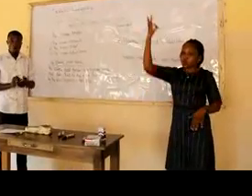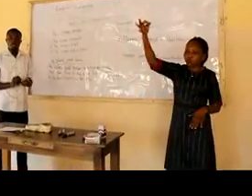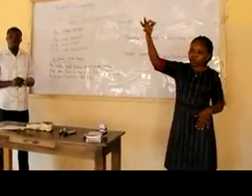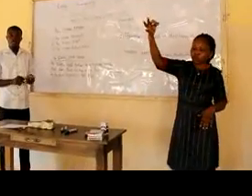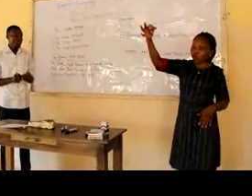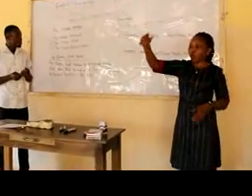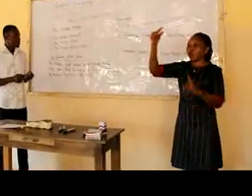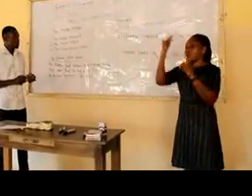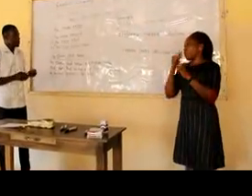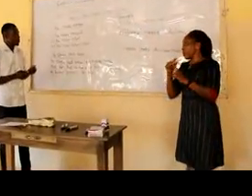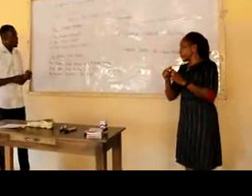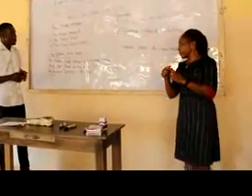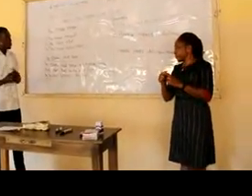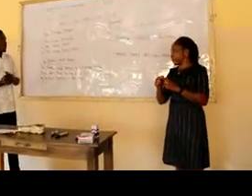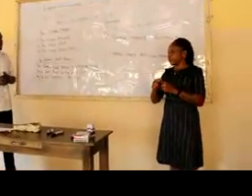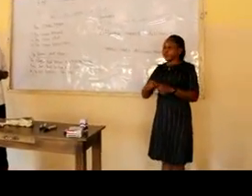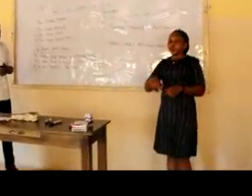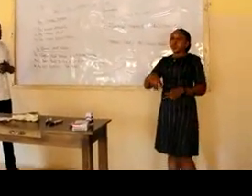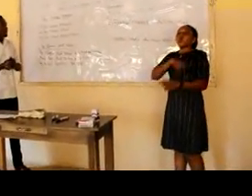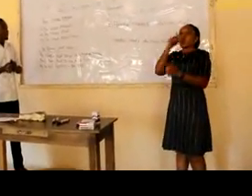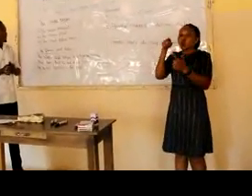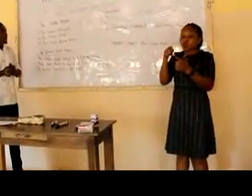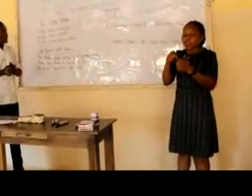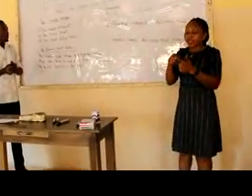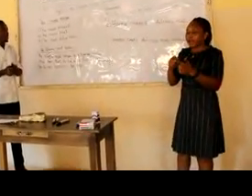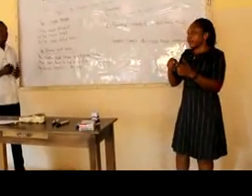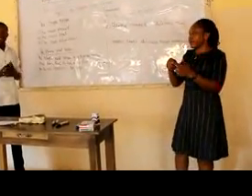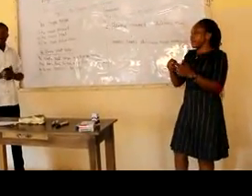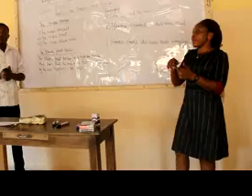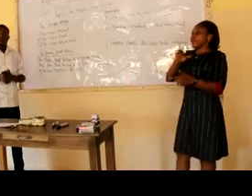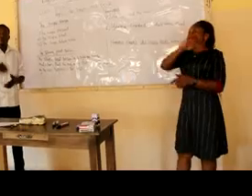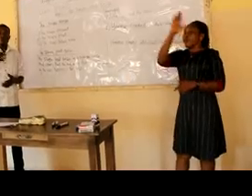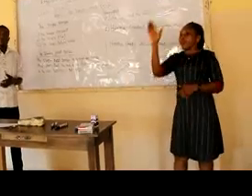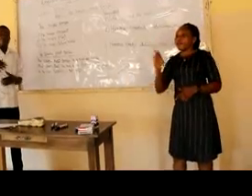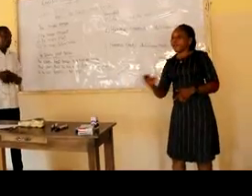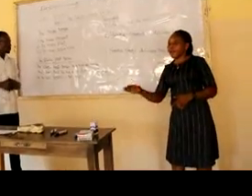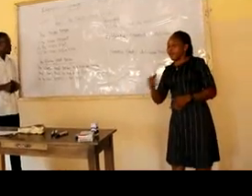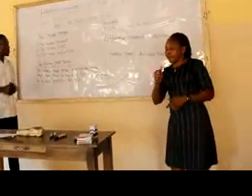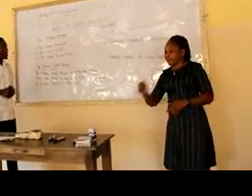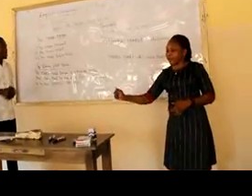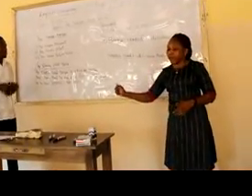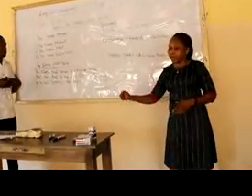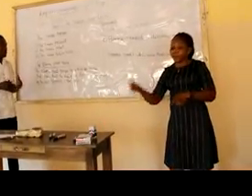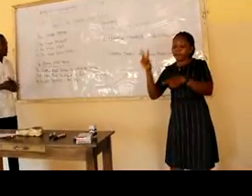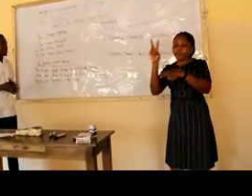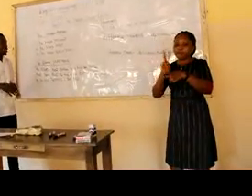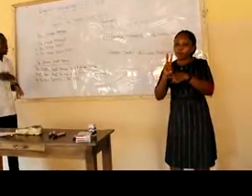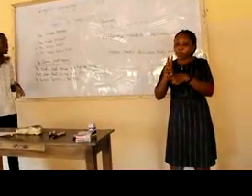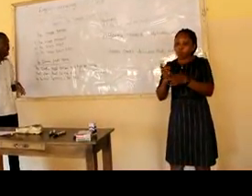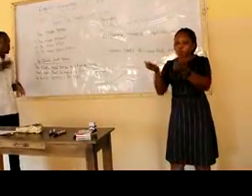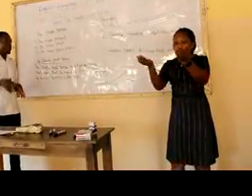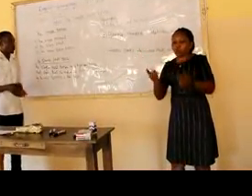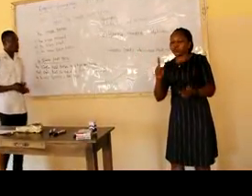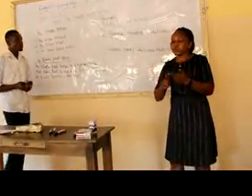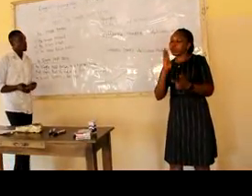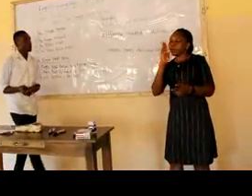remember what I said. Whenever a verb wants to be in the